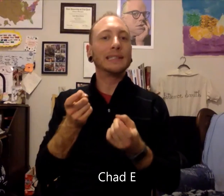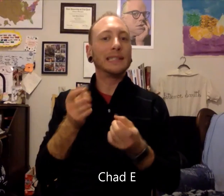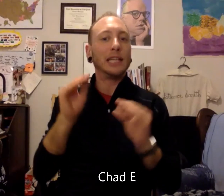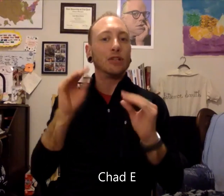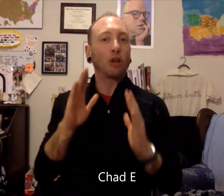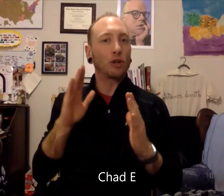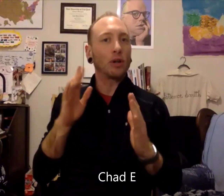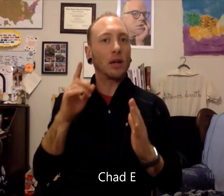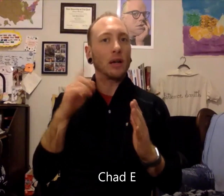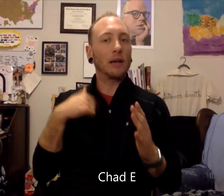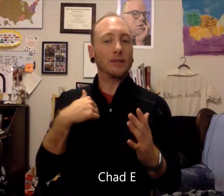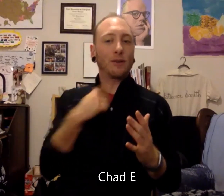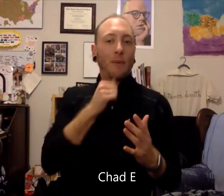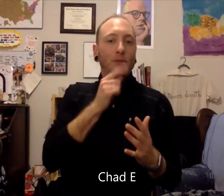where I went. And,